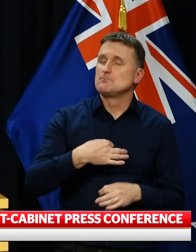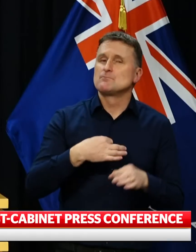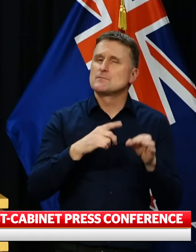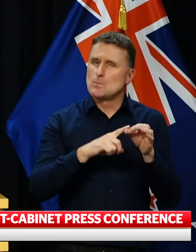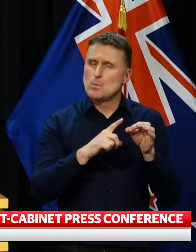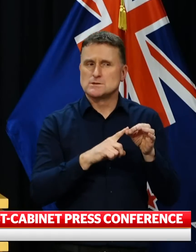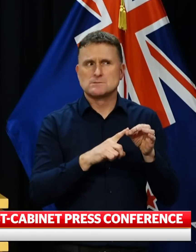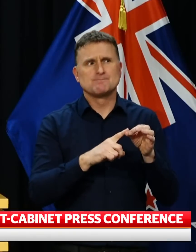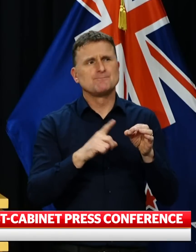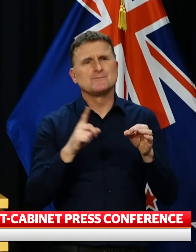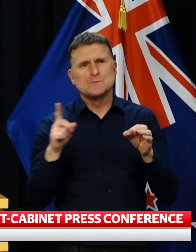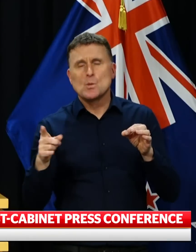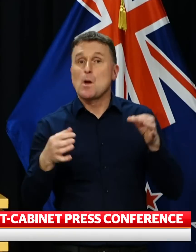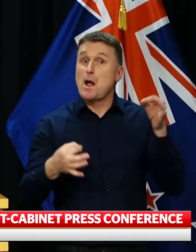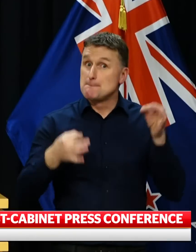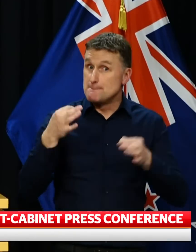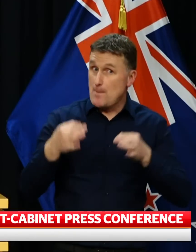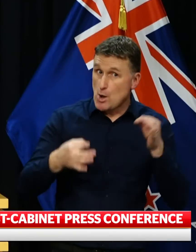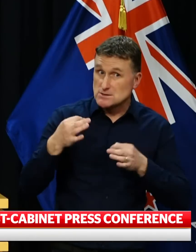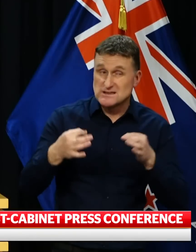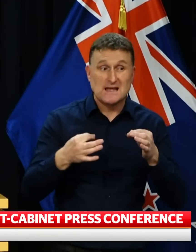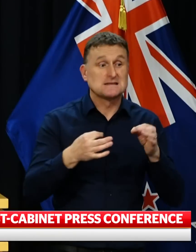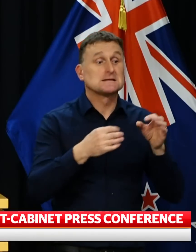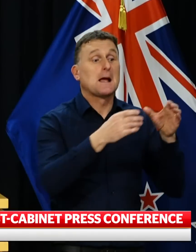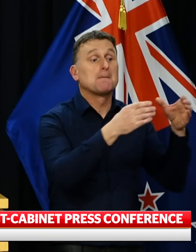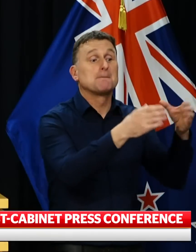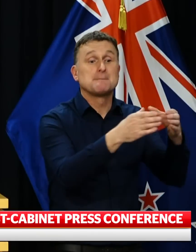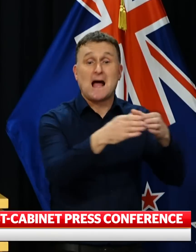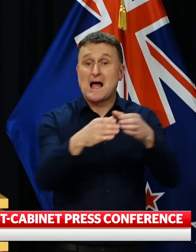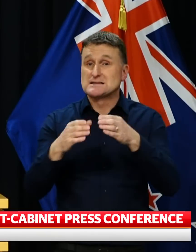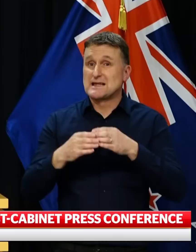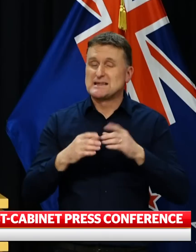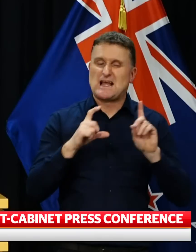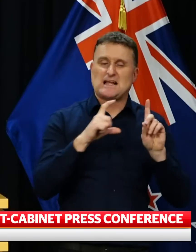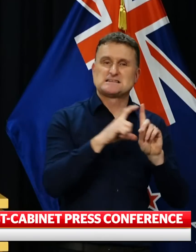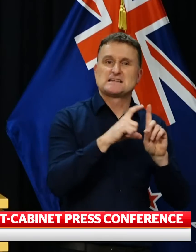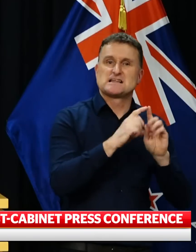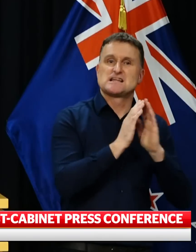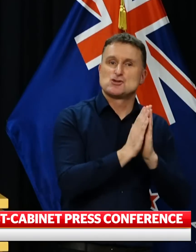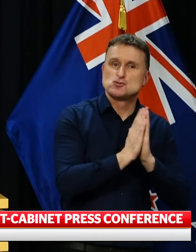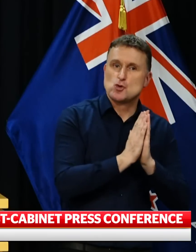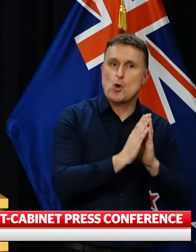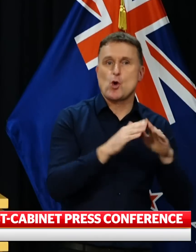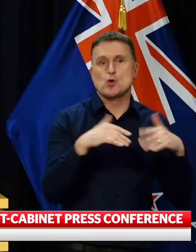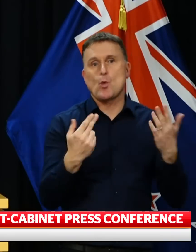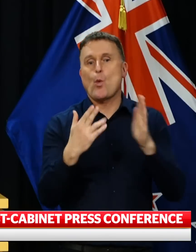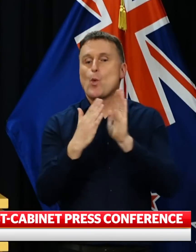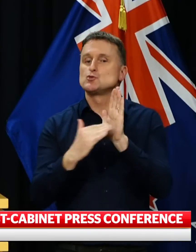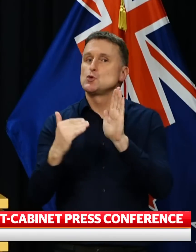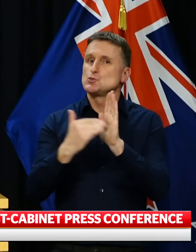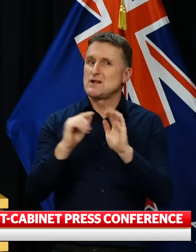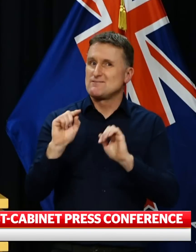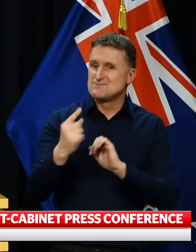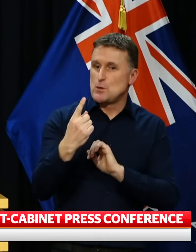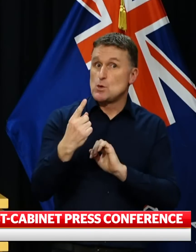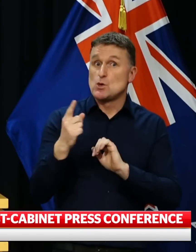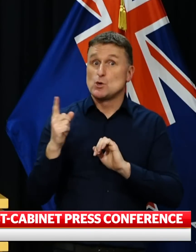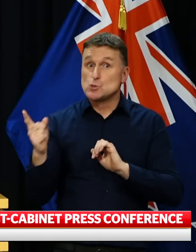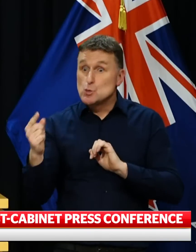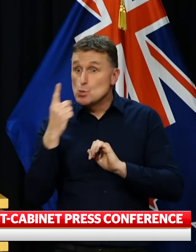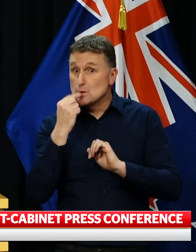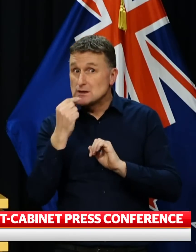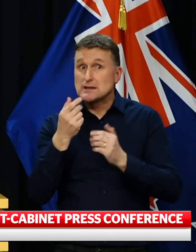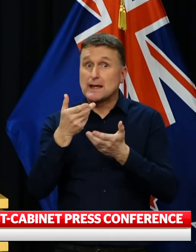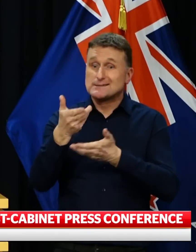Destiny Church Party, would you in good conscience be able to work with a party like New Zealand First, which is currently campaigning on keeping penises out